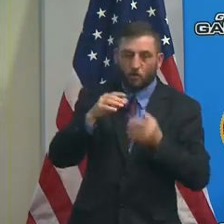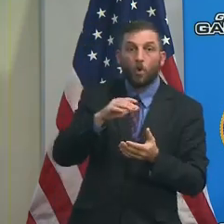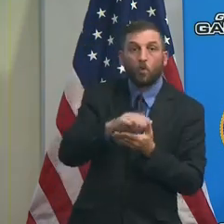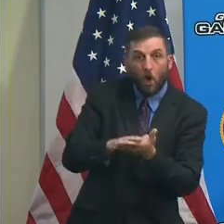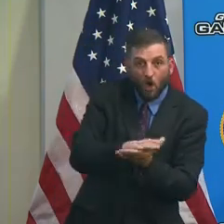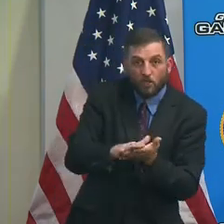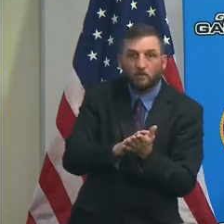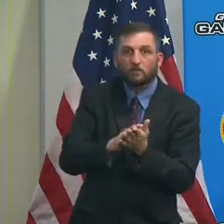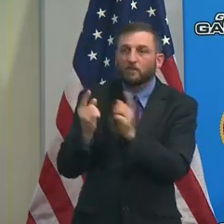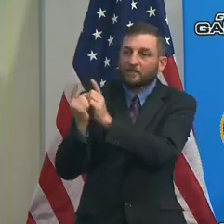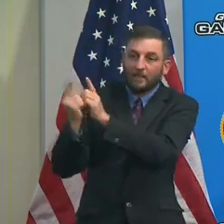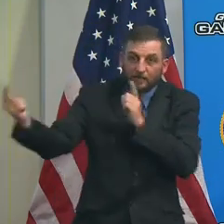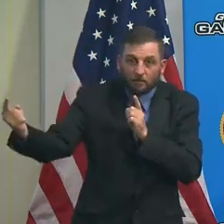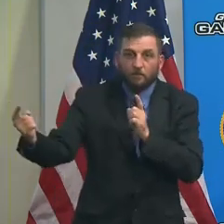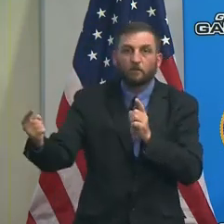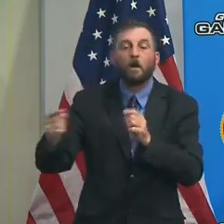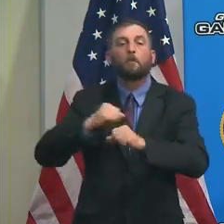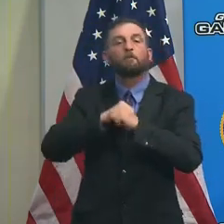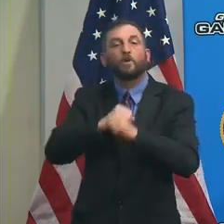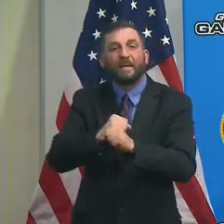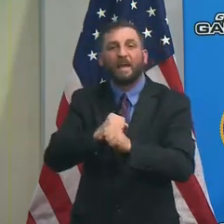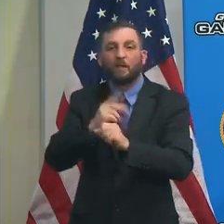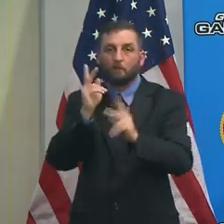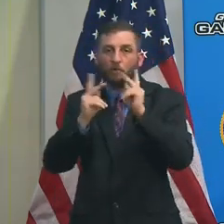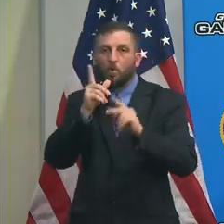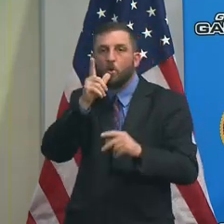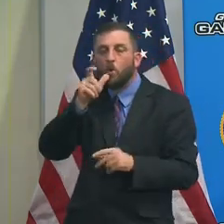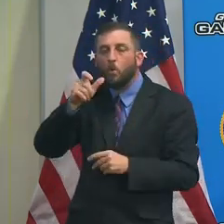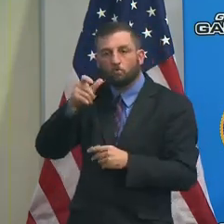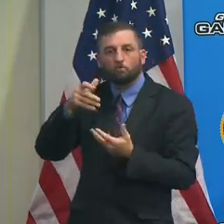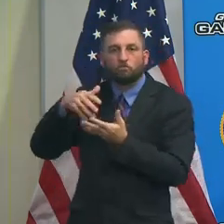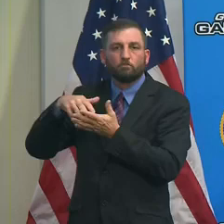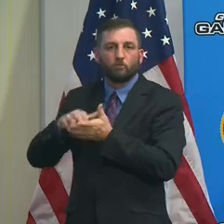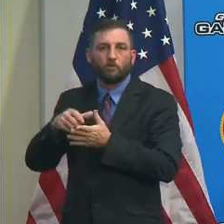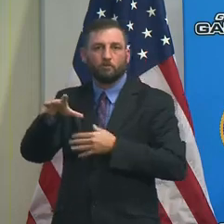Certainly that we protect those who are most vulnerable.